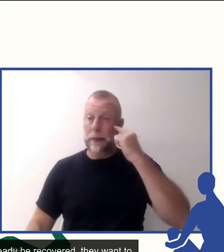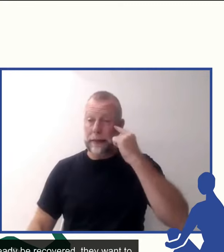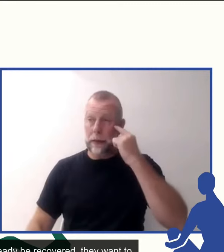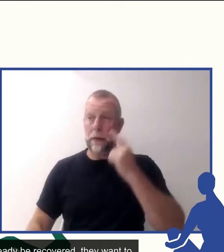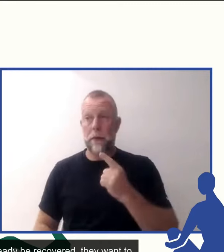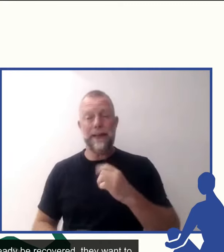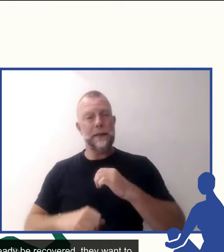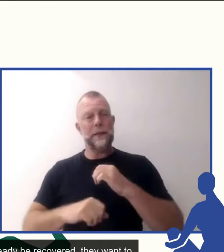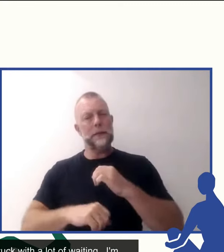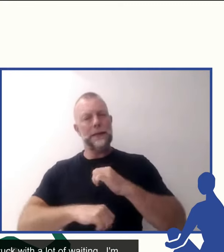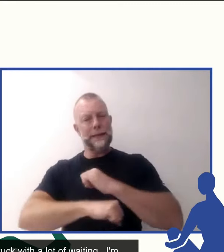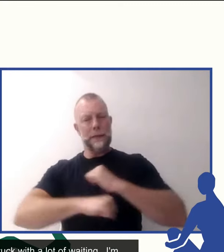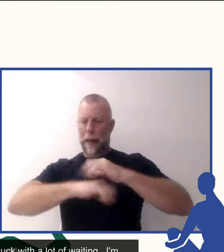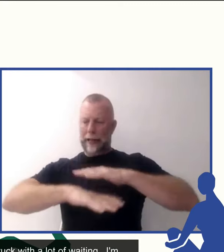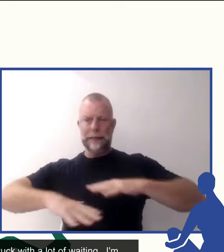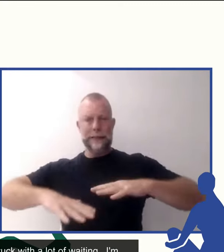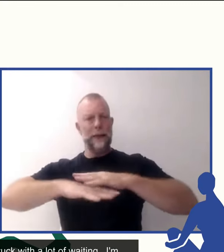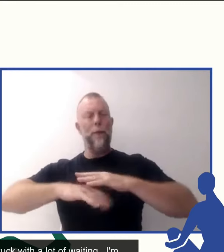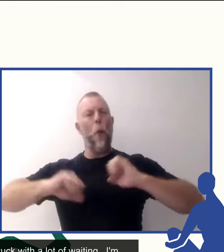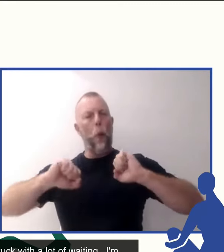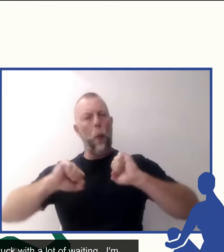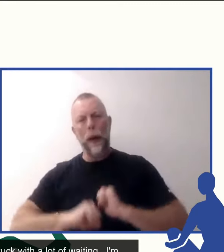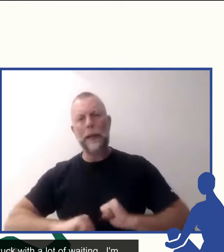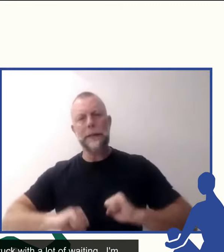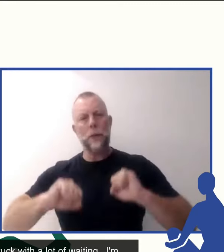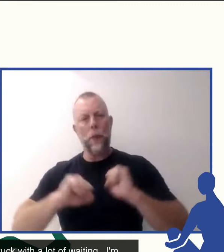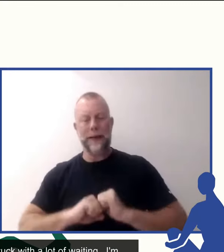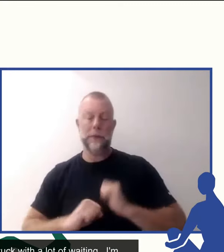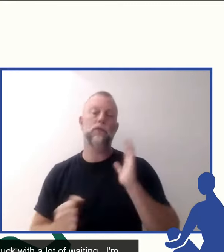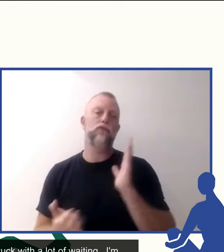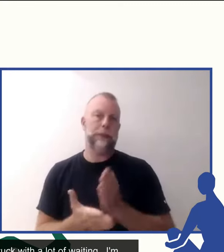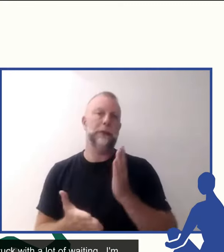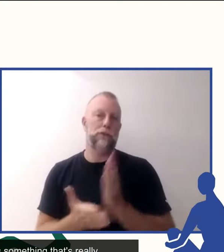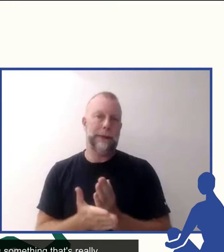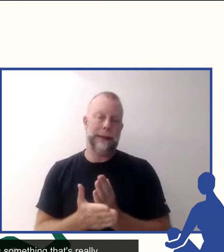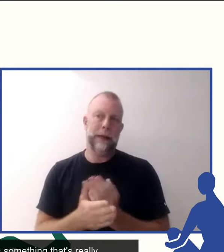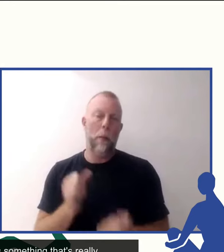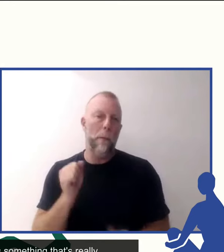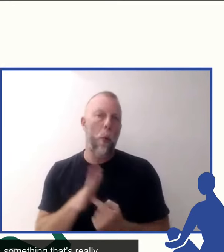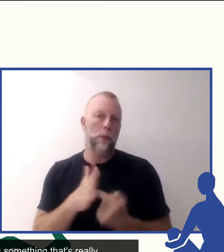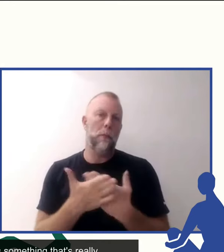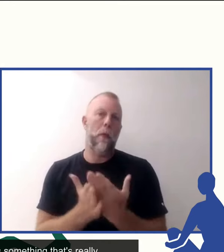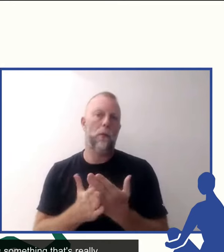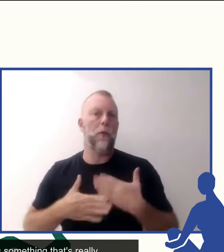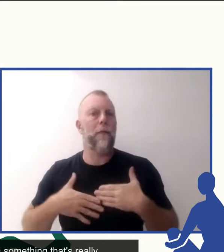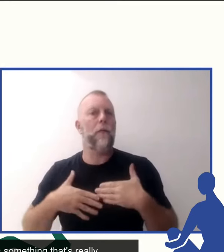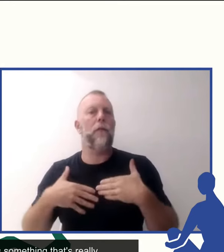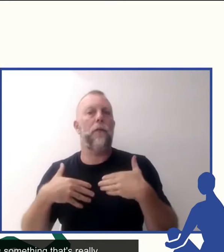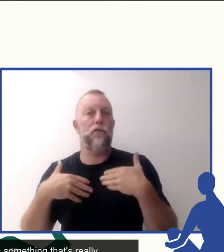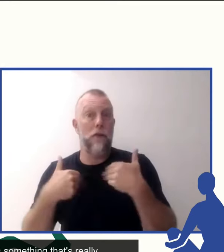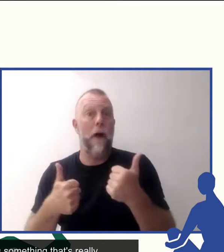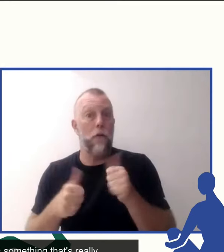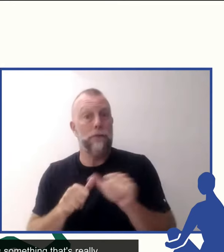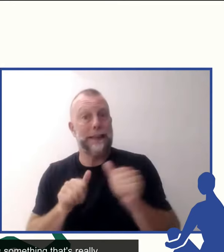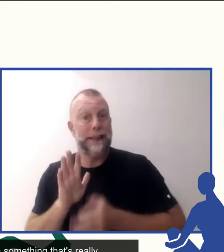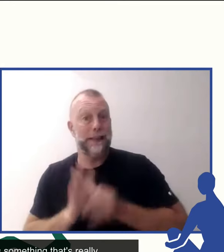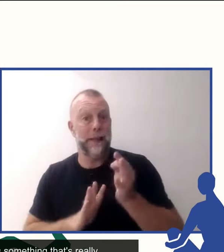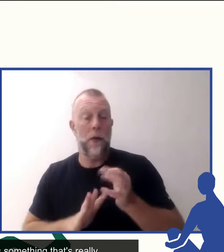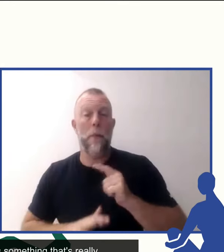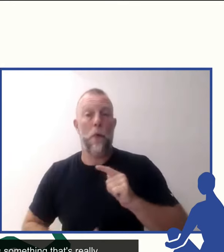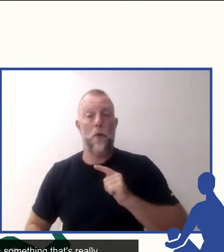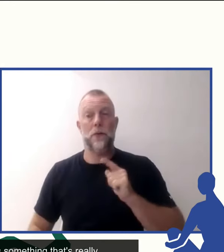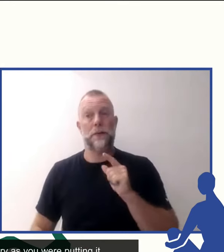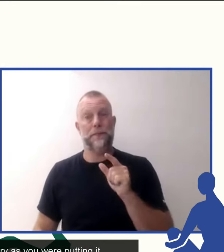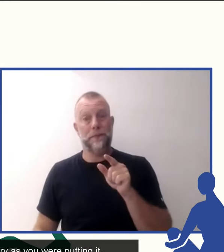of waiting as something that's really fundamental to the work of recovery, as you were putting it, Gavin. Because what you, I